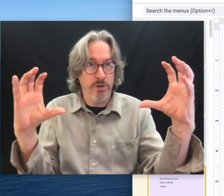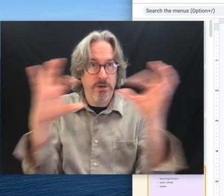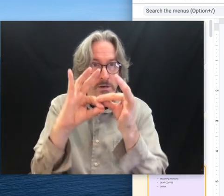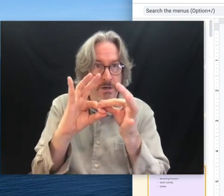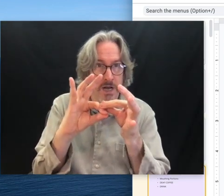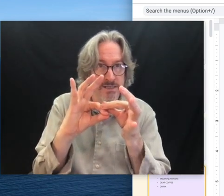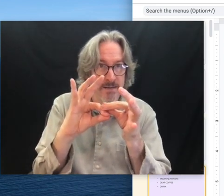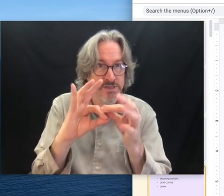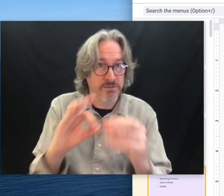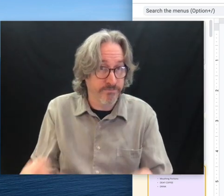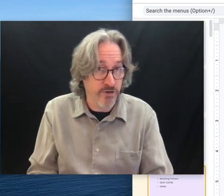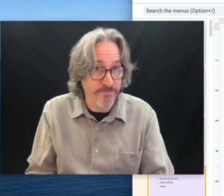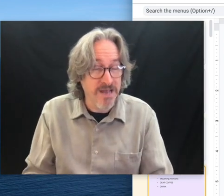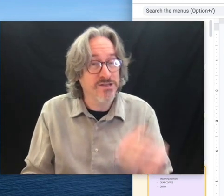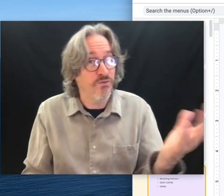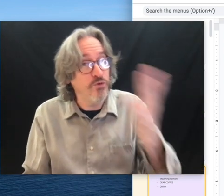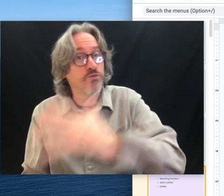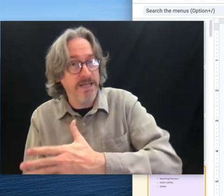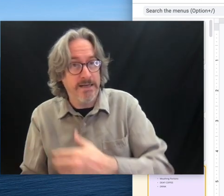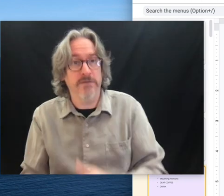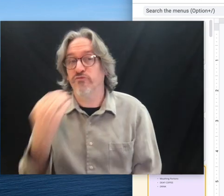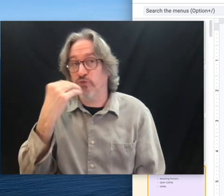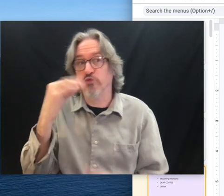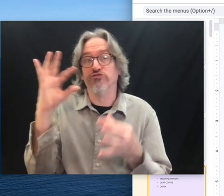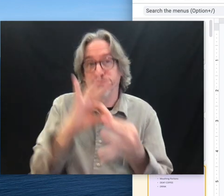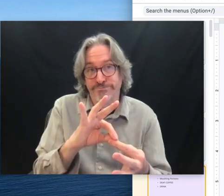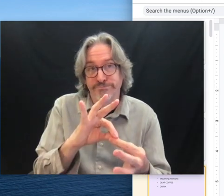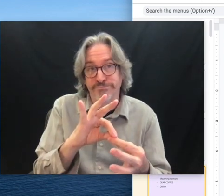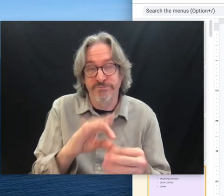two concepts, right? So food related.